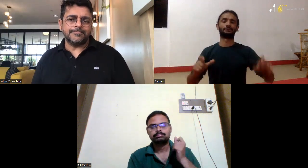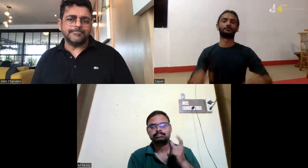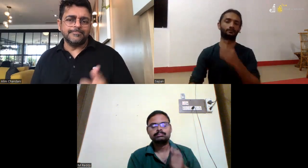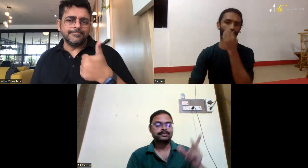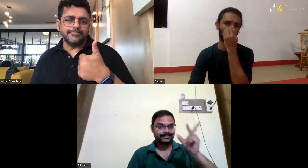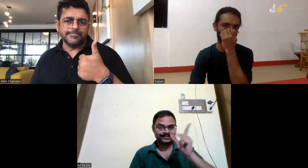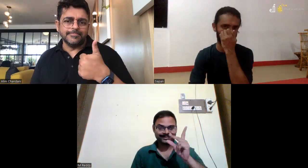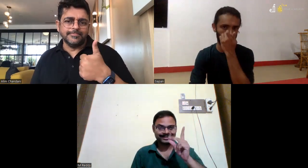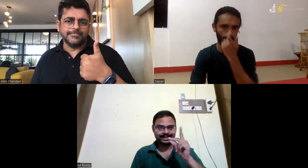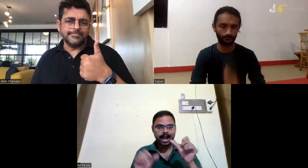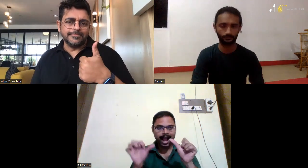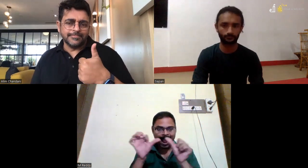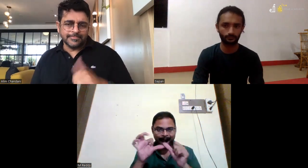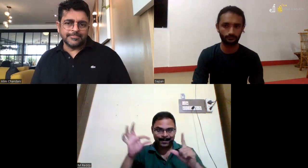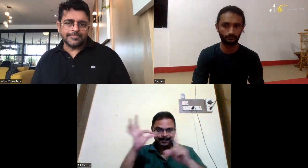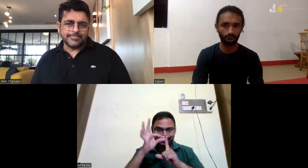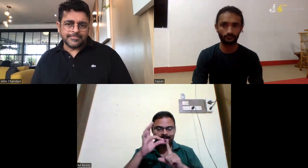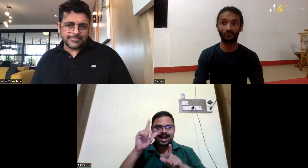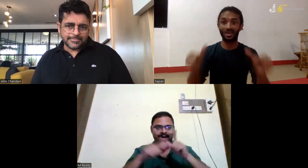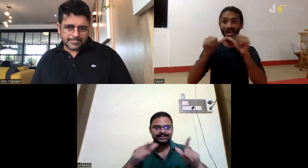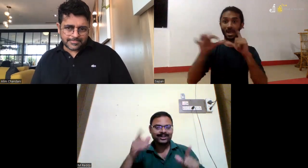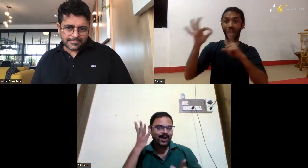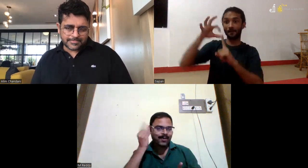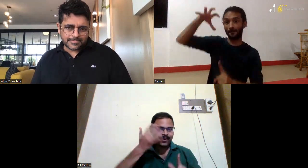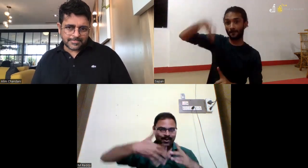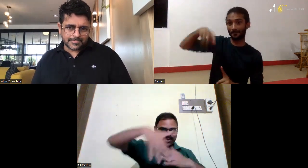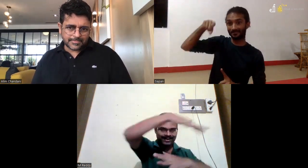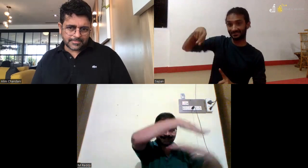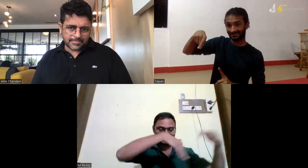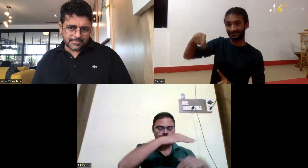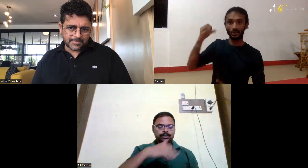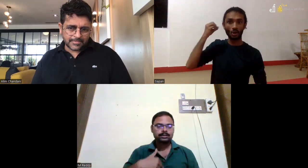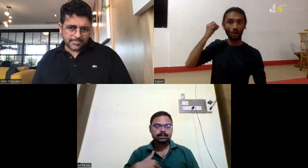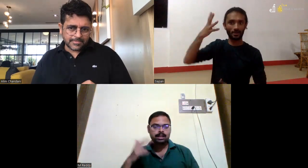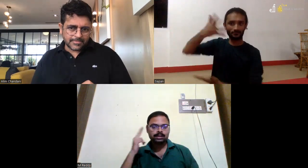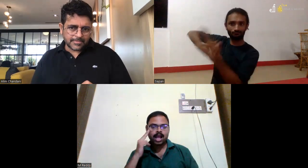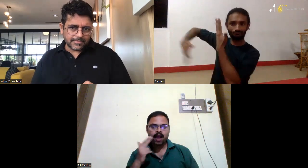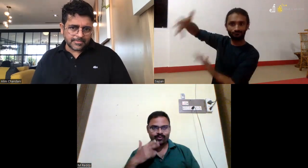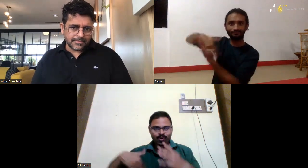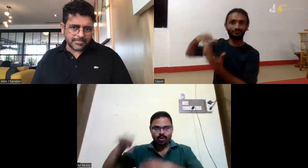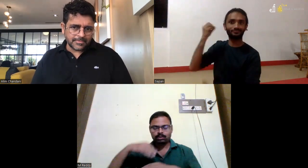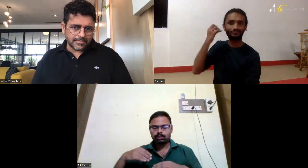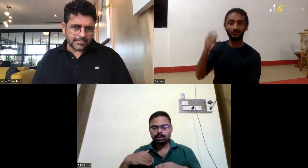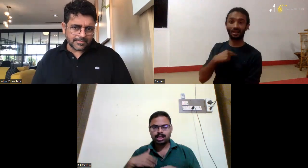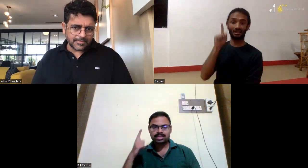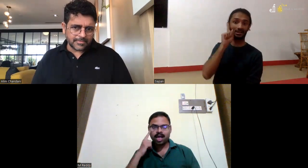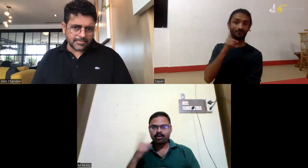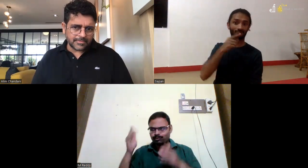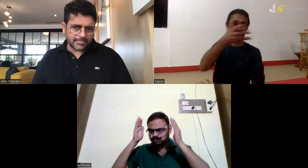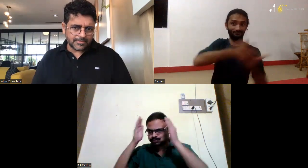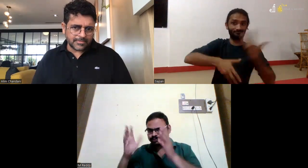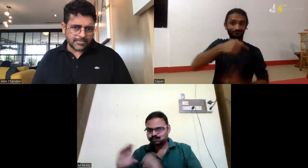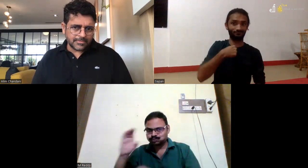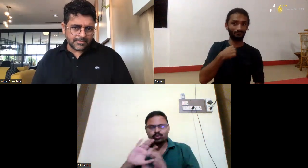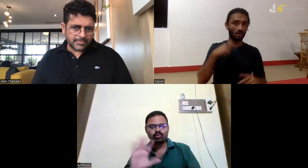the information related to it. So we have less than 1% of deaf people all over the world. So that's quite